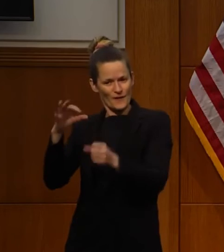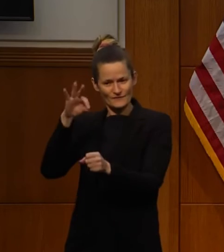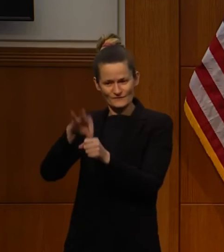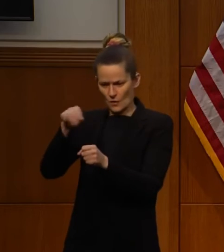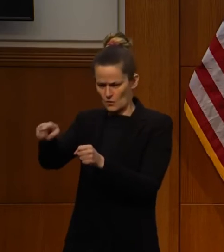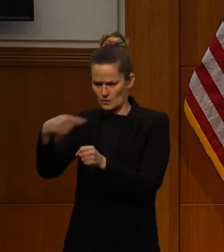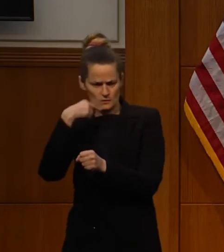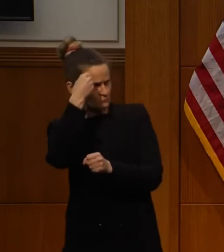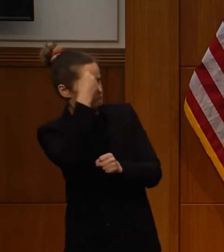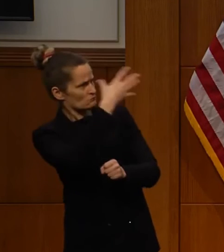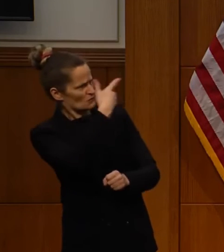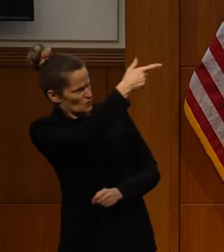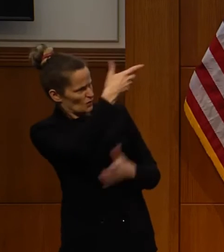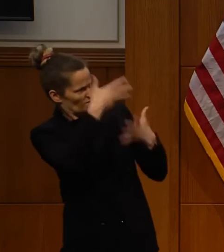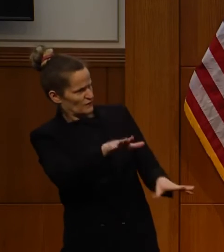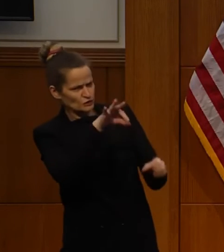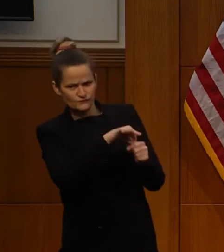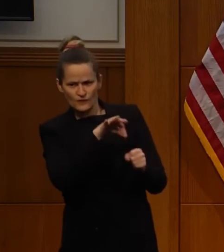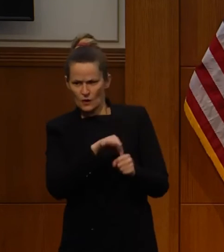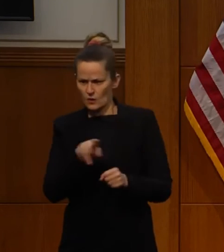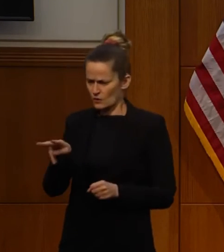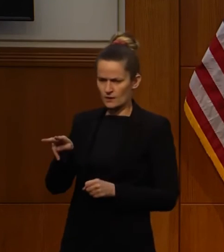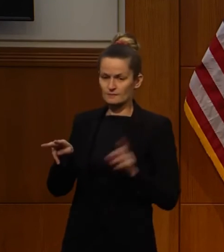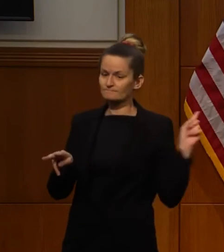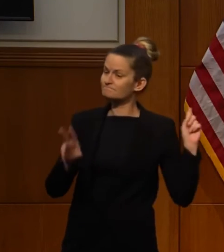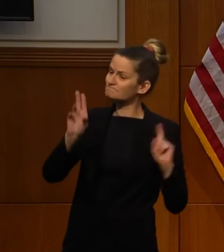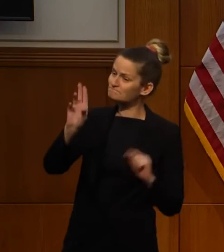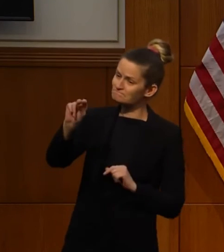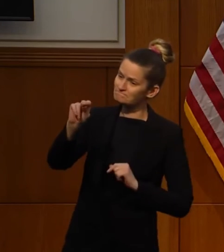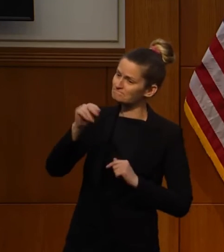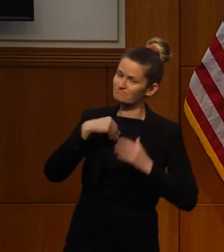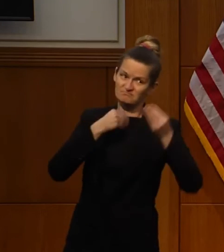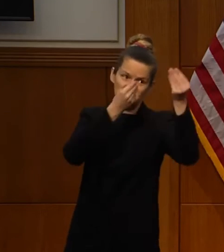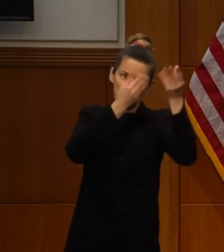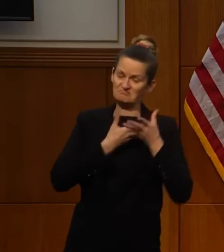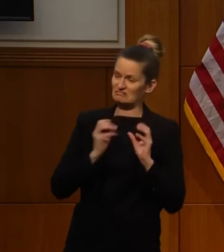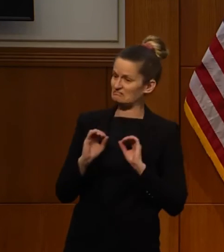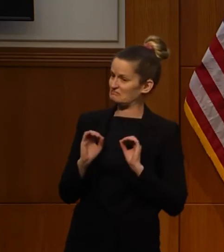not received an overwhelming number of calls about that particular issue.